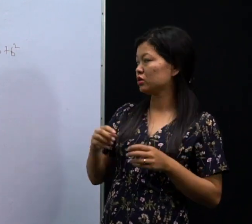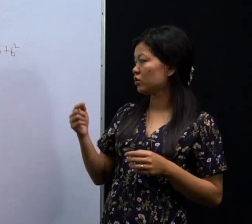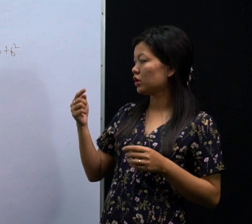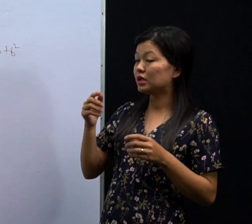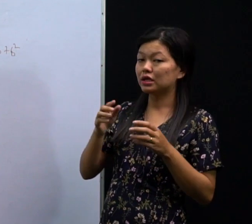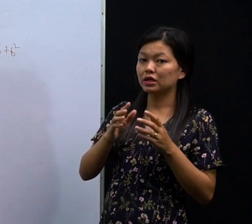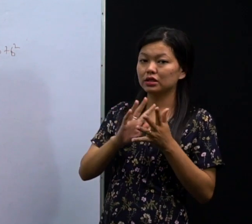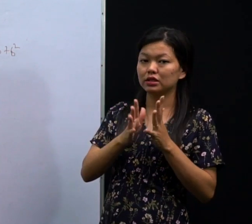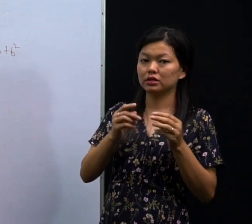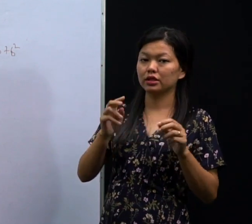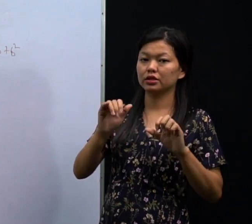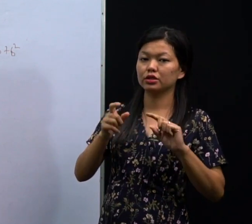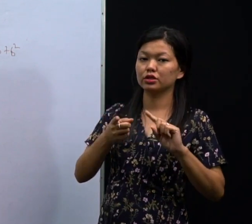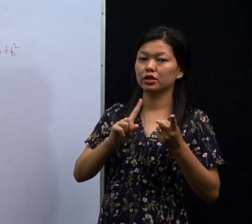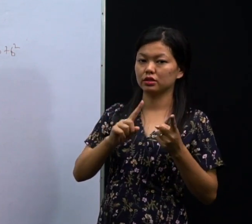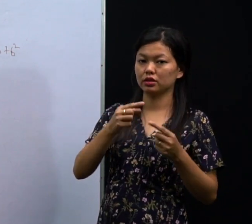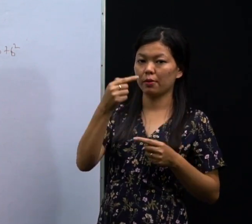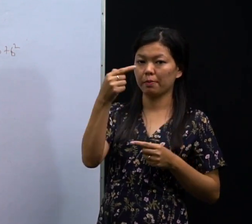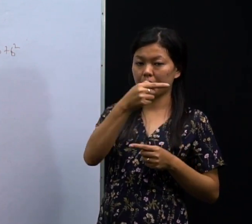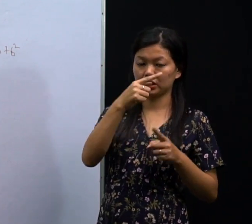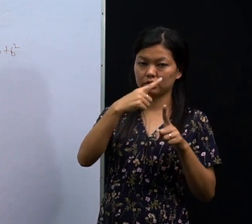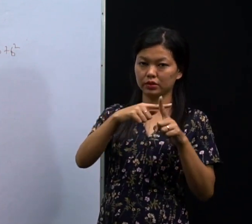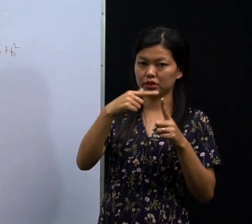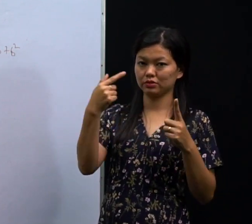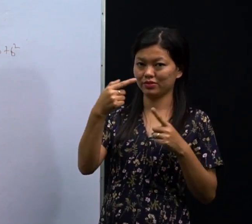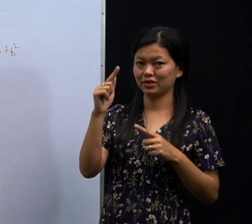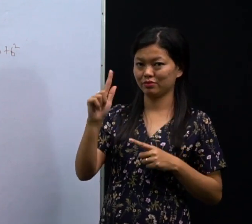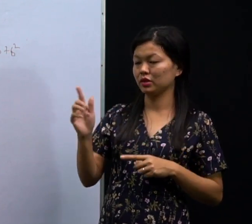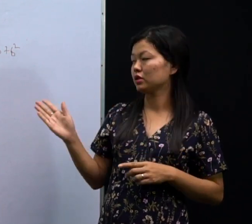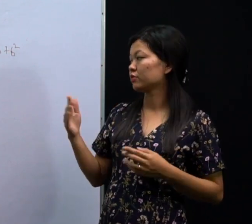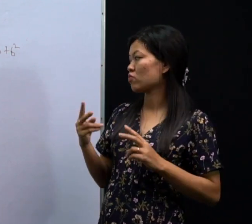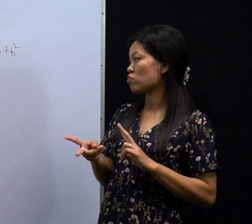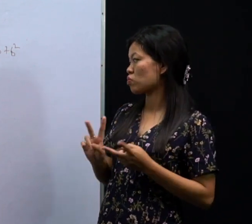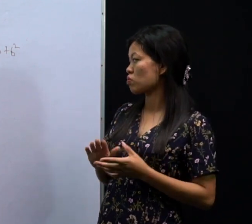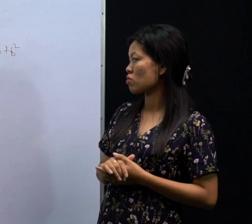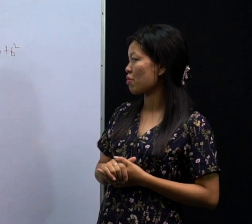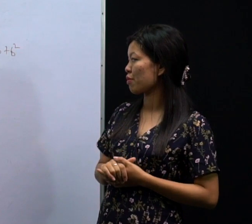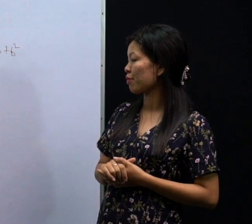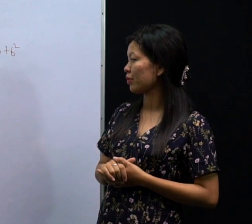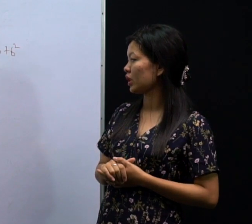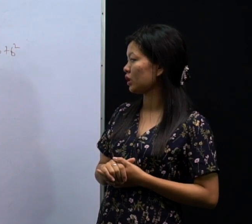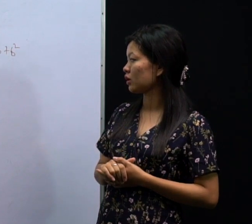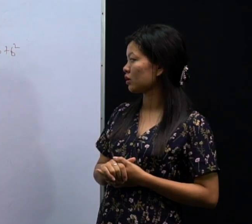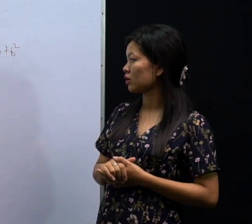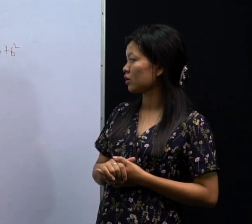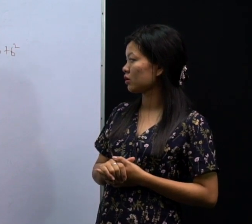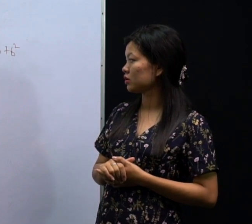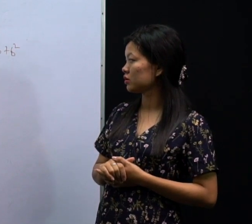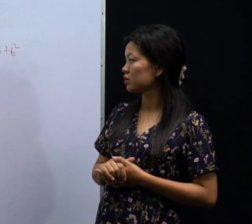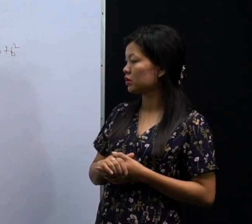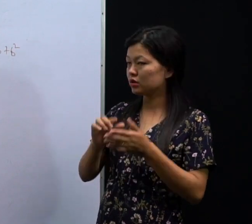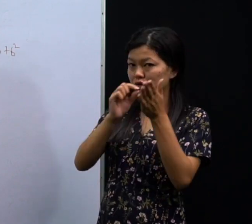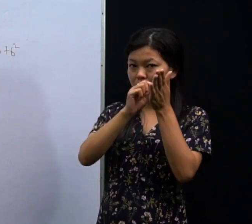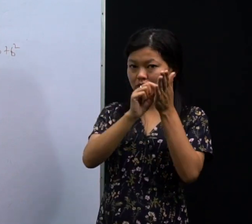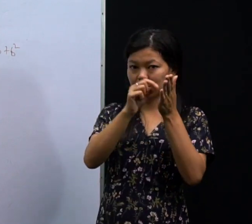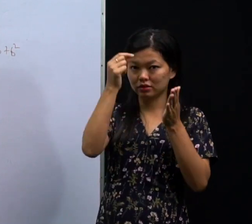ab. Then it will be how much? Look at this, the dark part. I change the sign here, no? I change the sign here. So